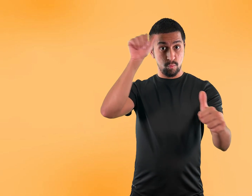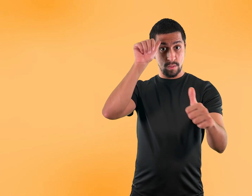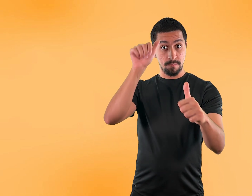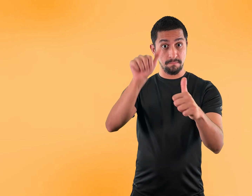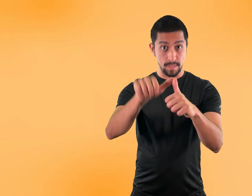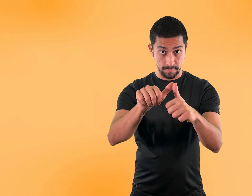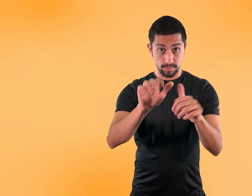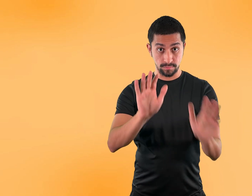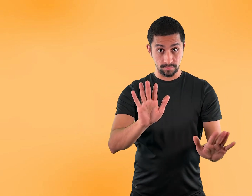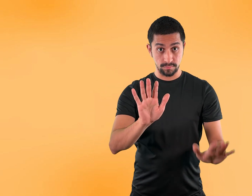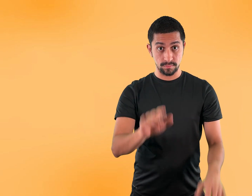Remember,